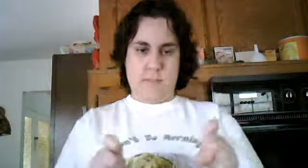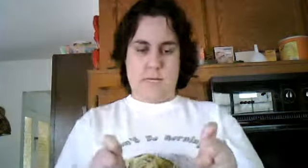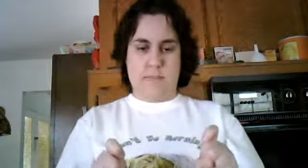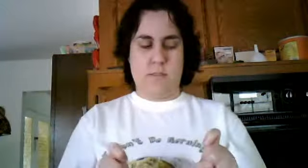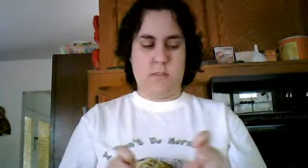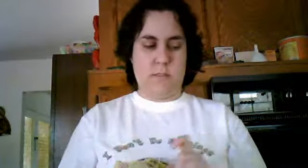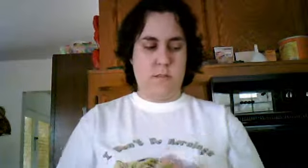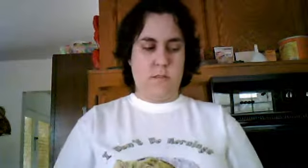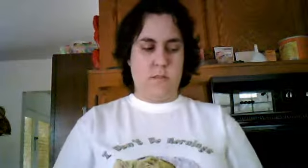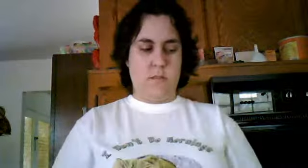Test.